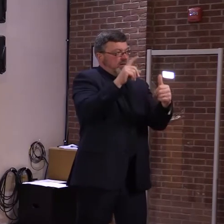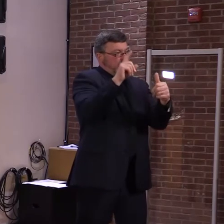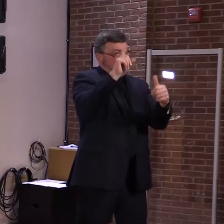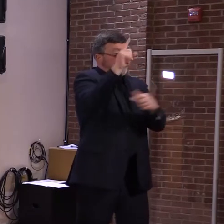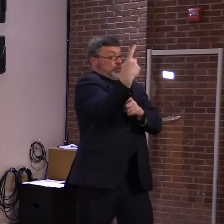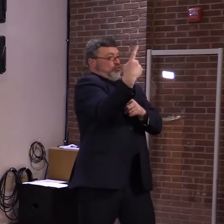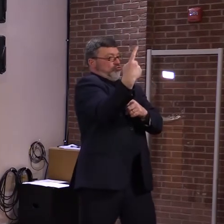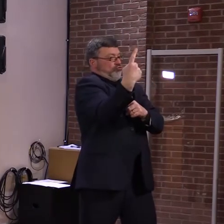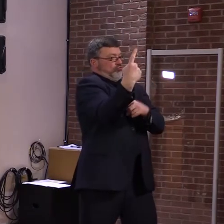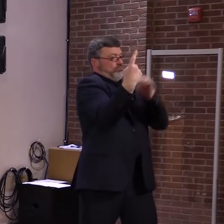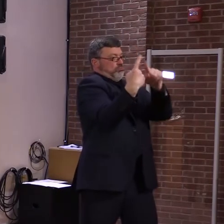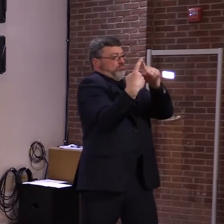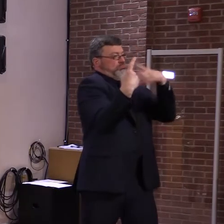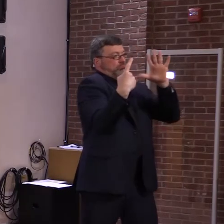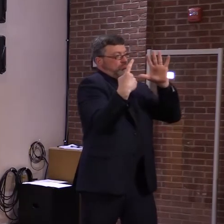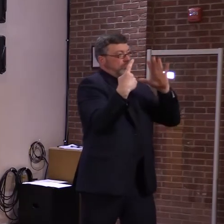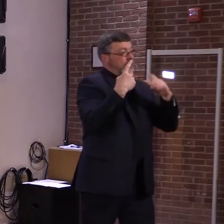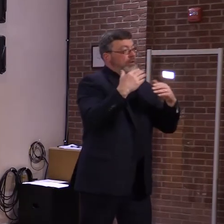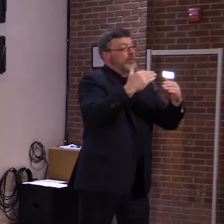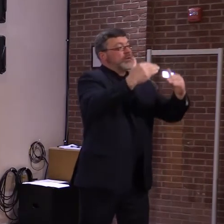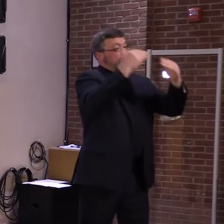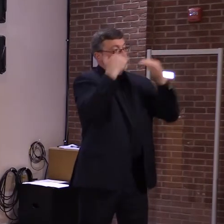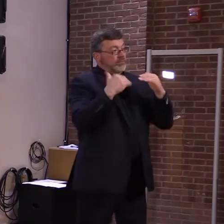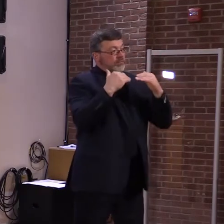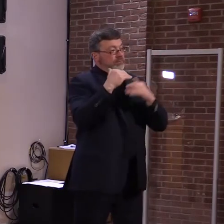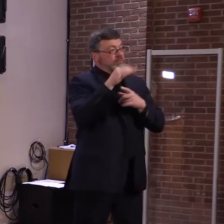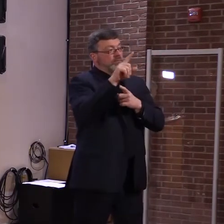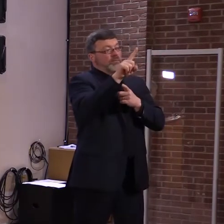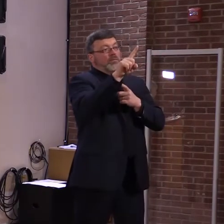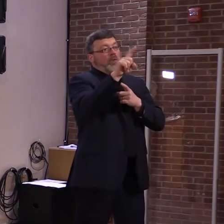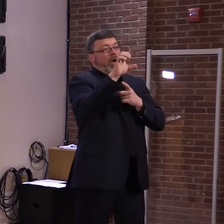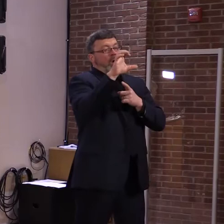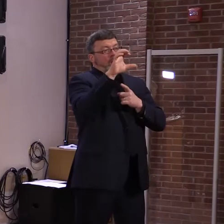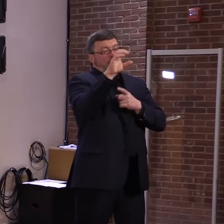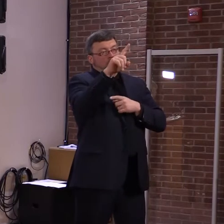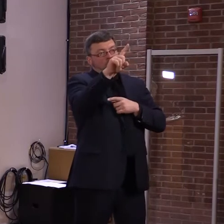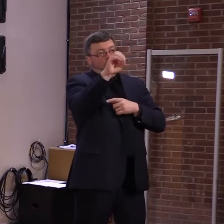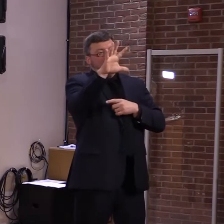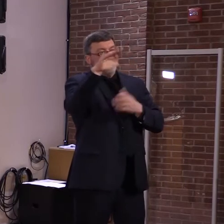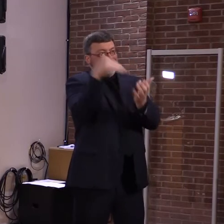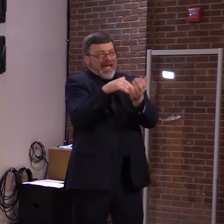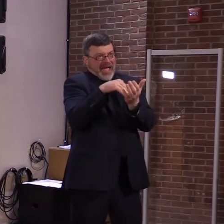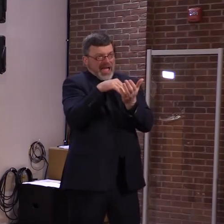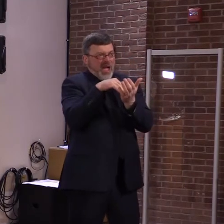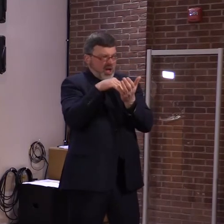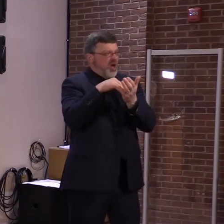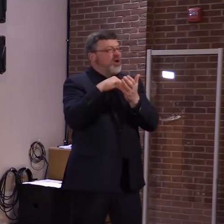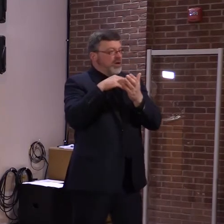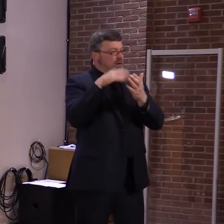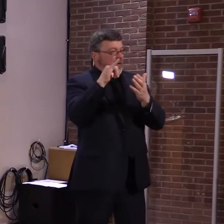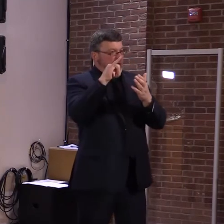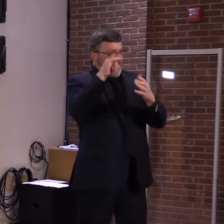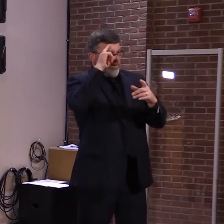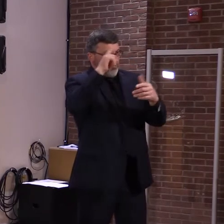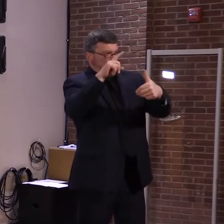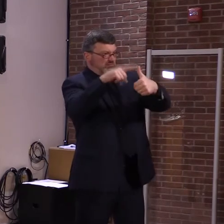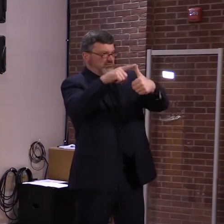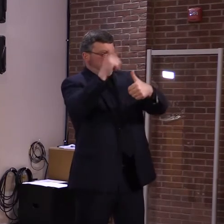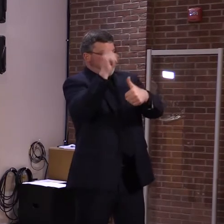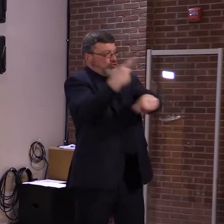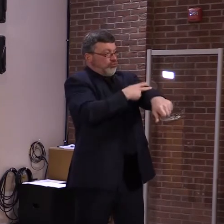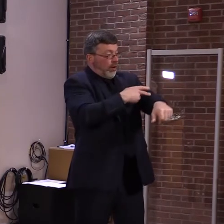255,300 have received their first and last doses of the vaccine. There is a slight delay in the